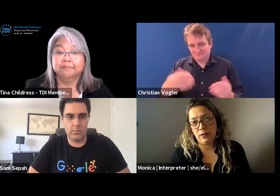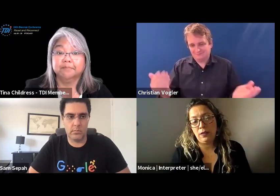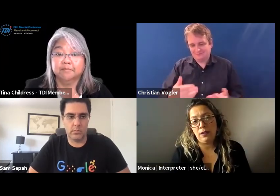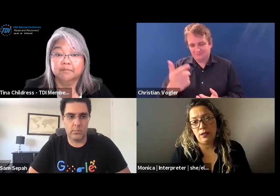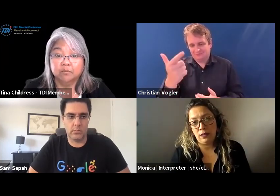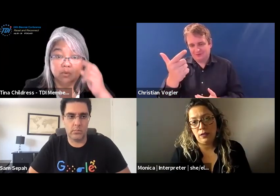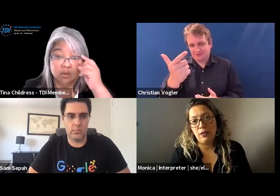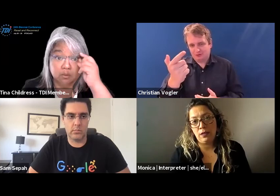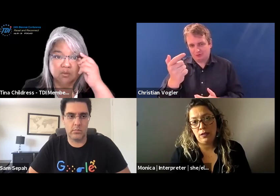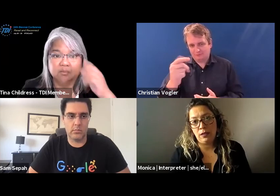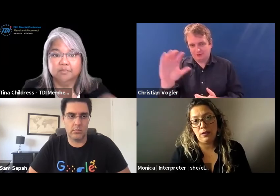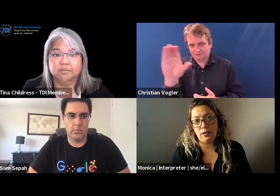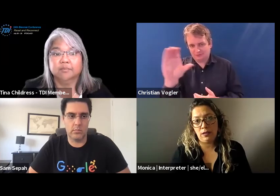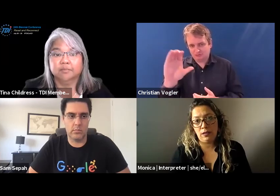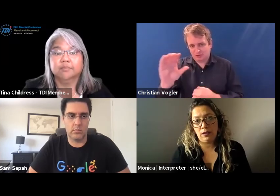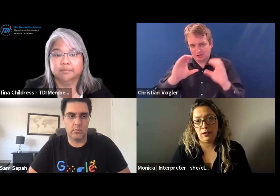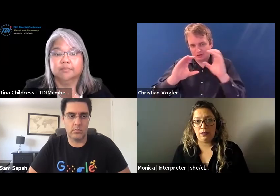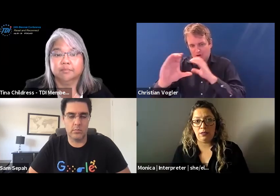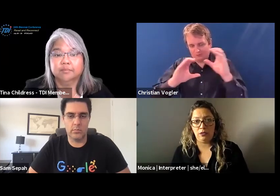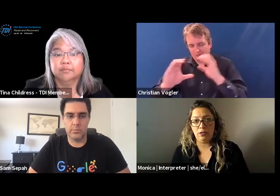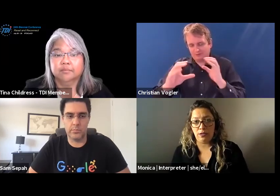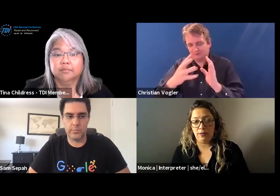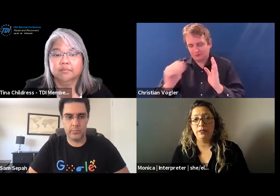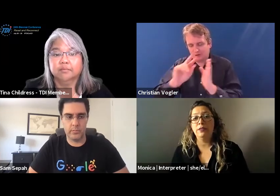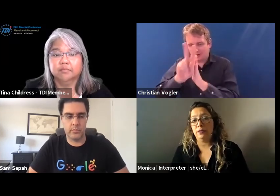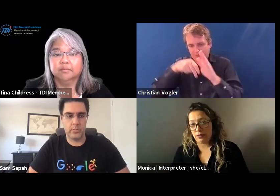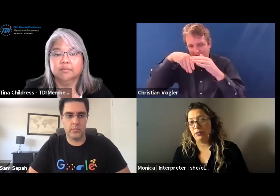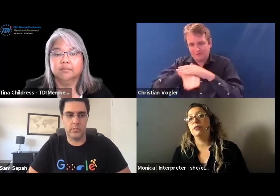level. It's the 21st